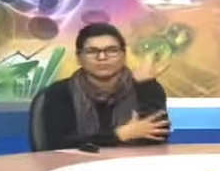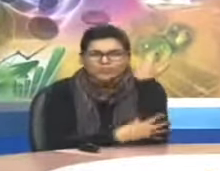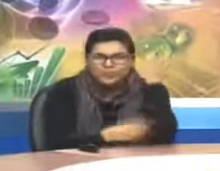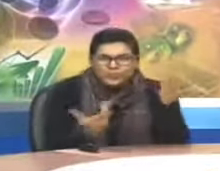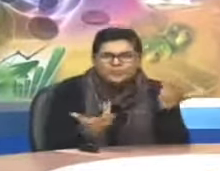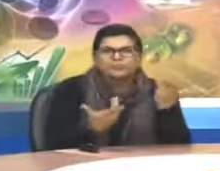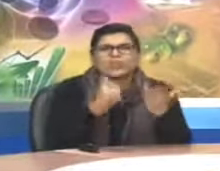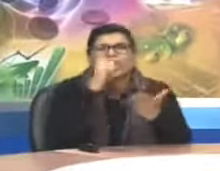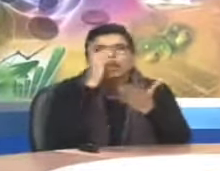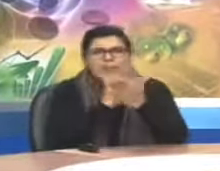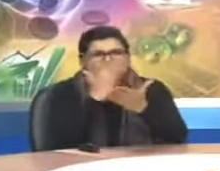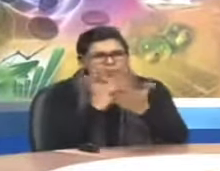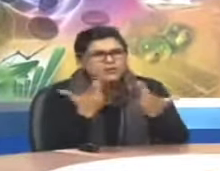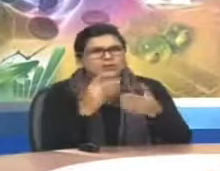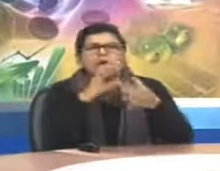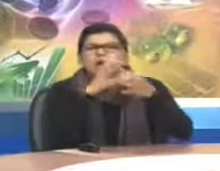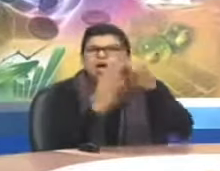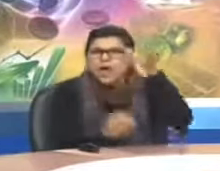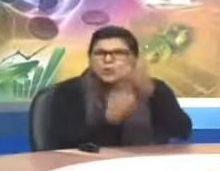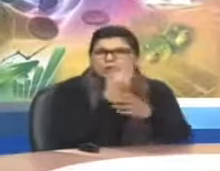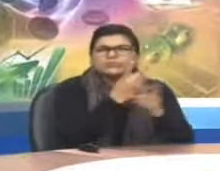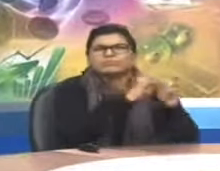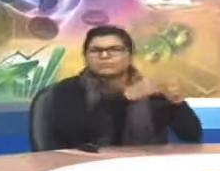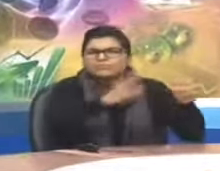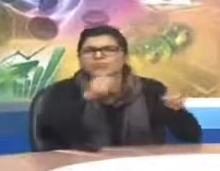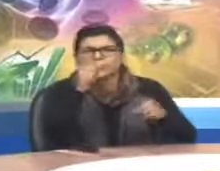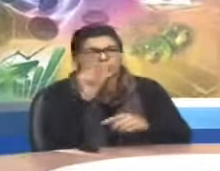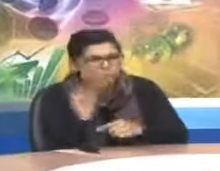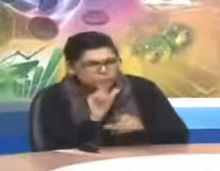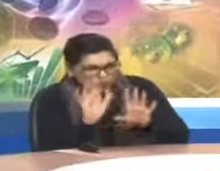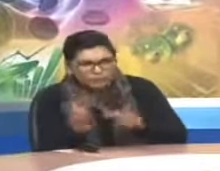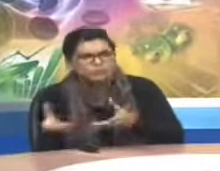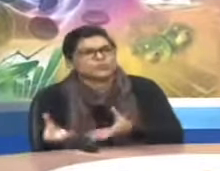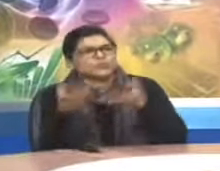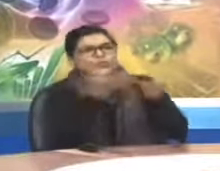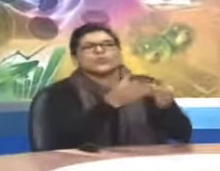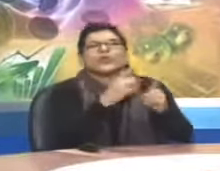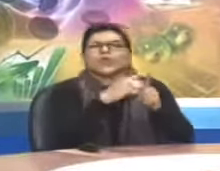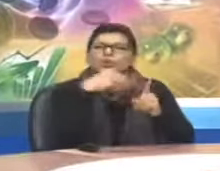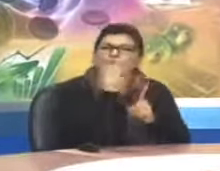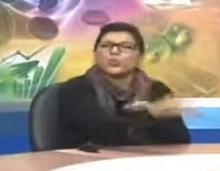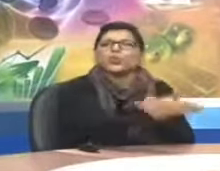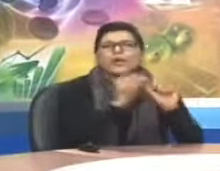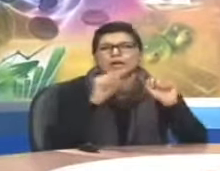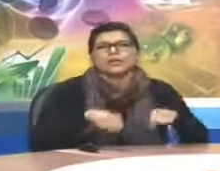we can donate old clothes and books to the needy people